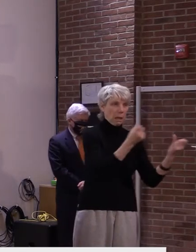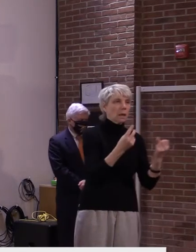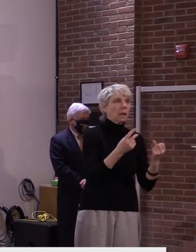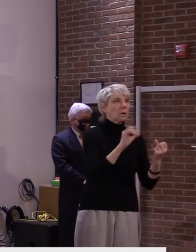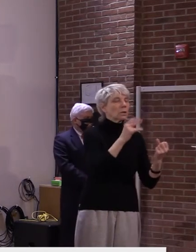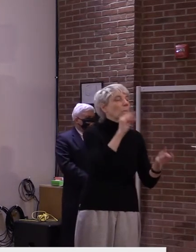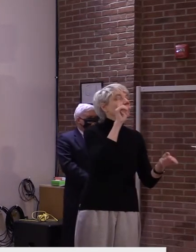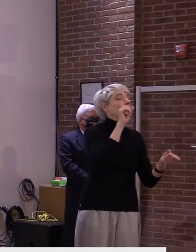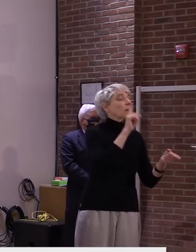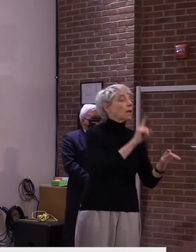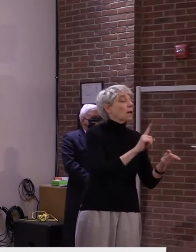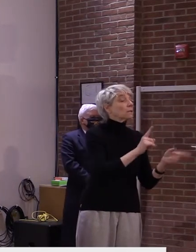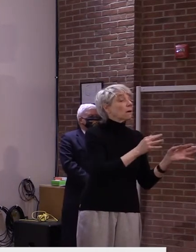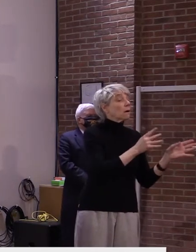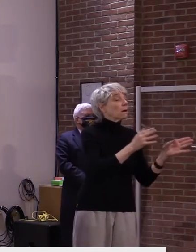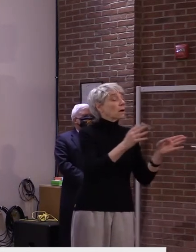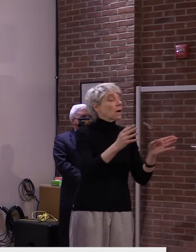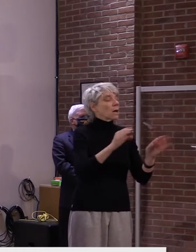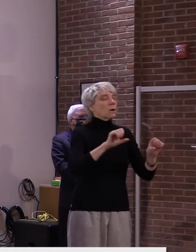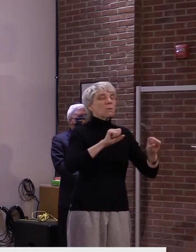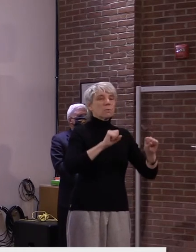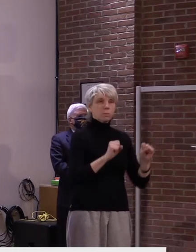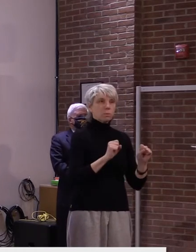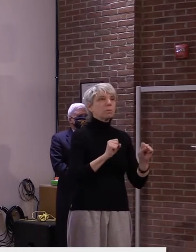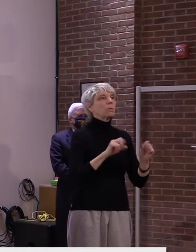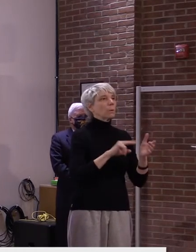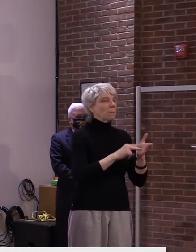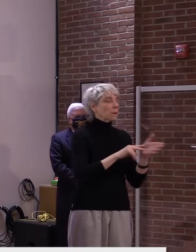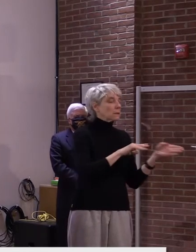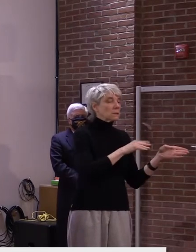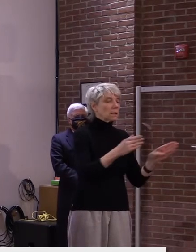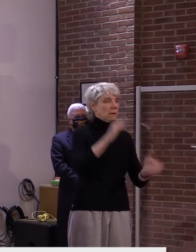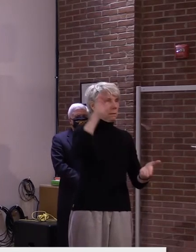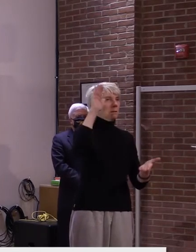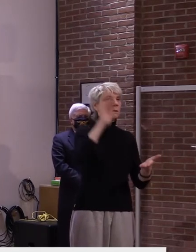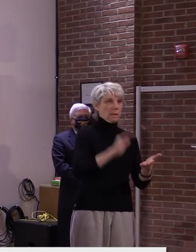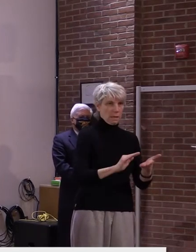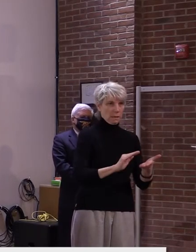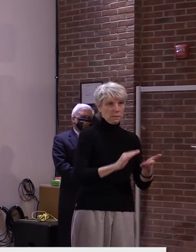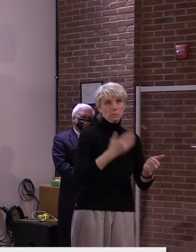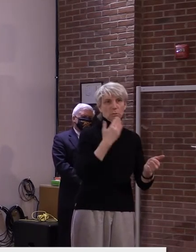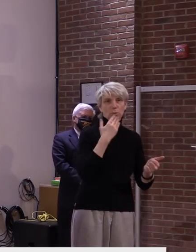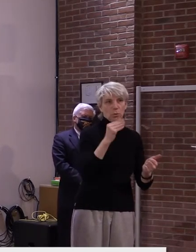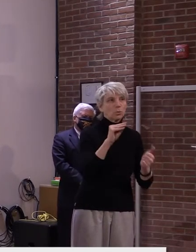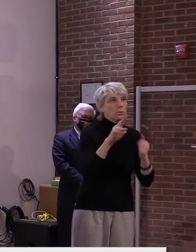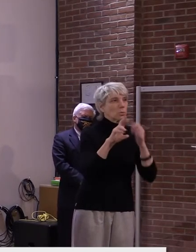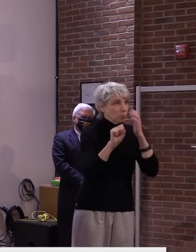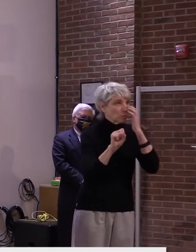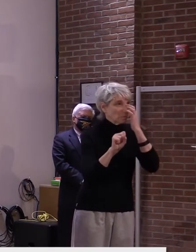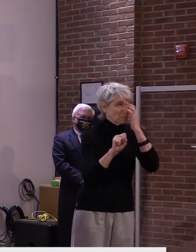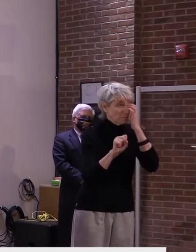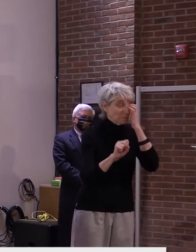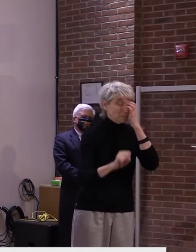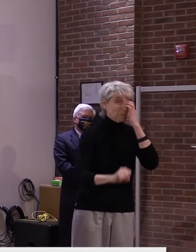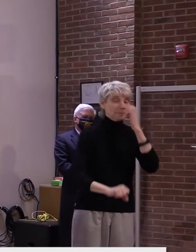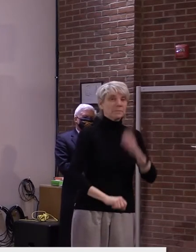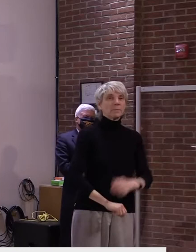and hence less opportunity for death in these populations. That is indeed good